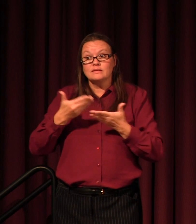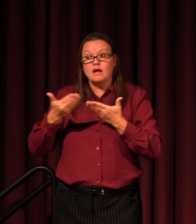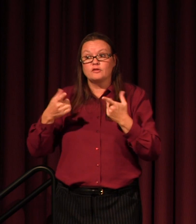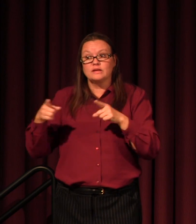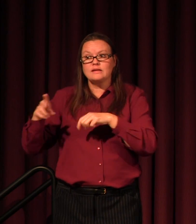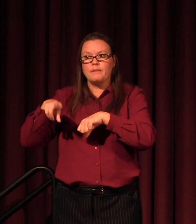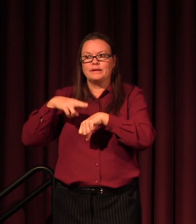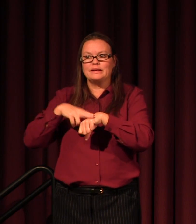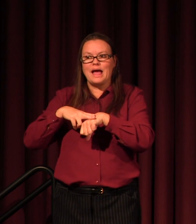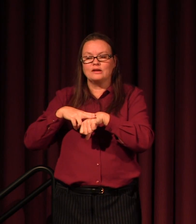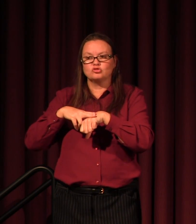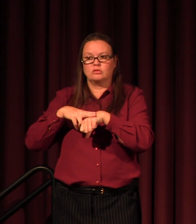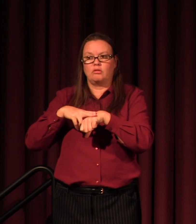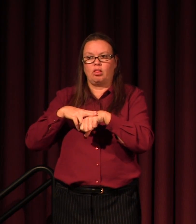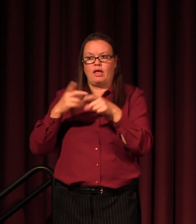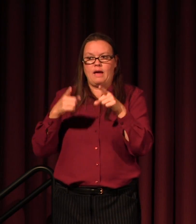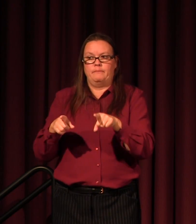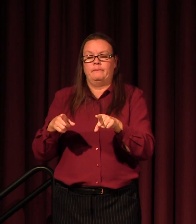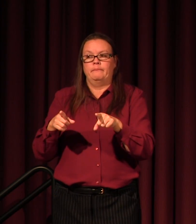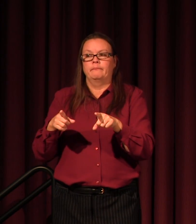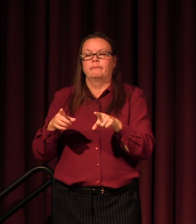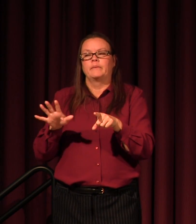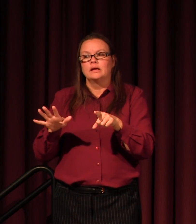on. However,